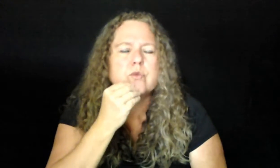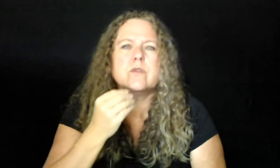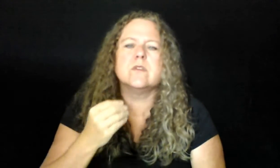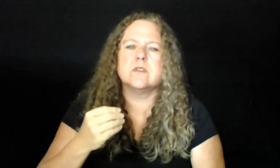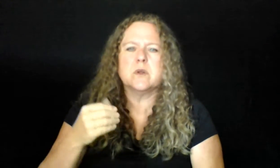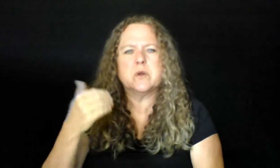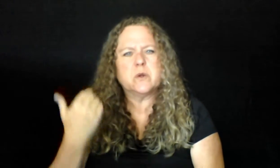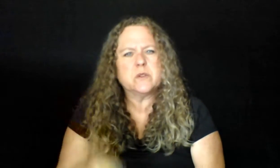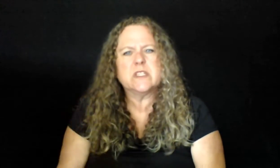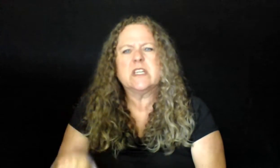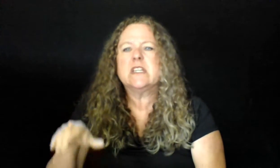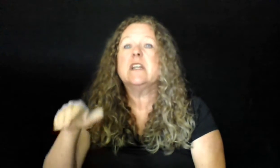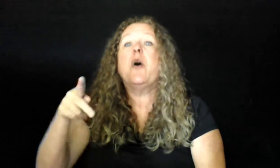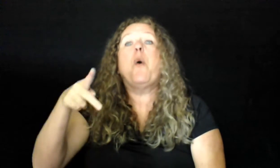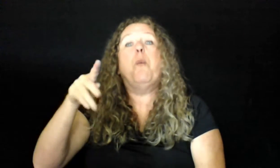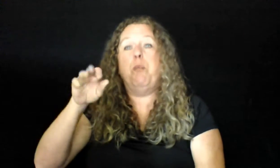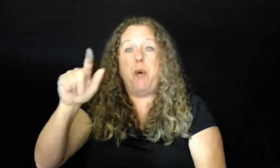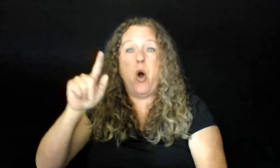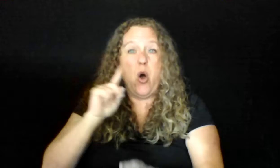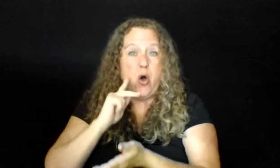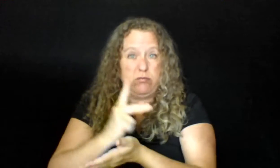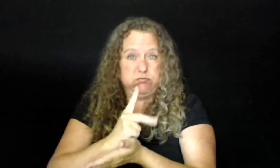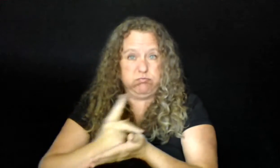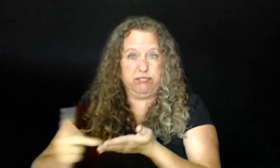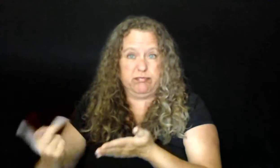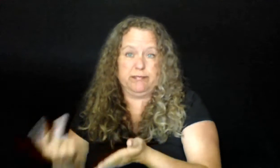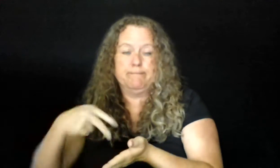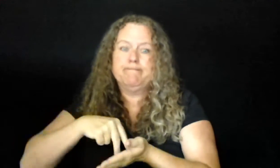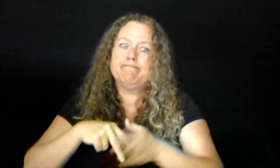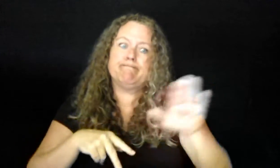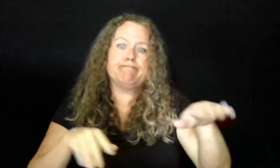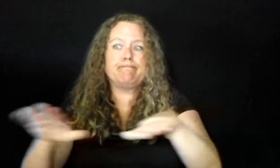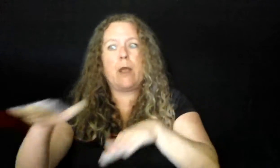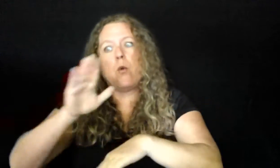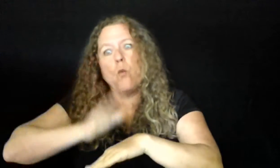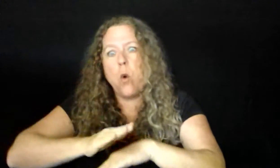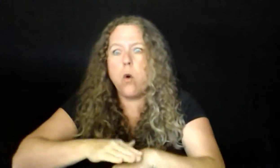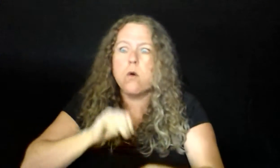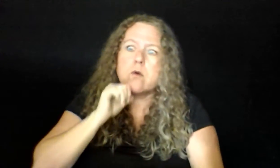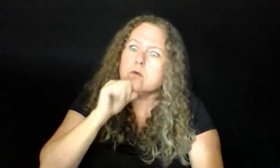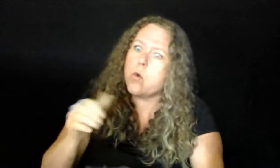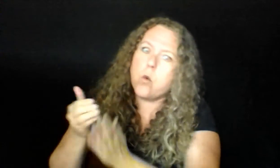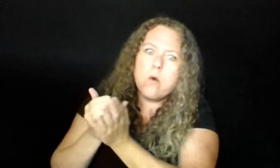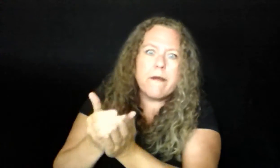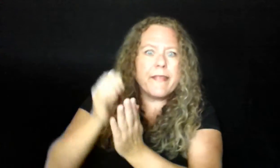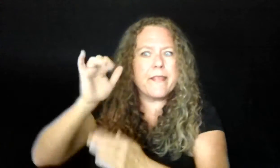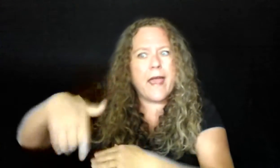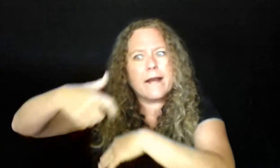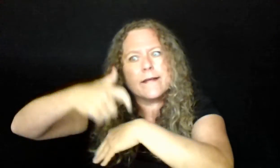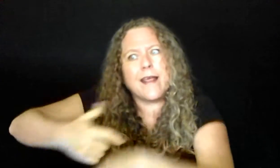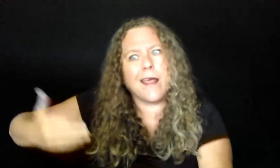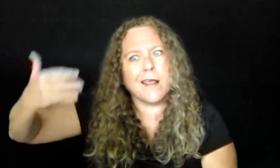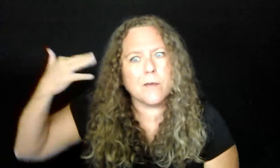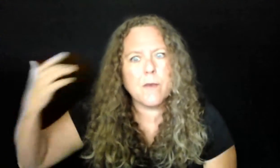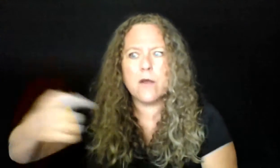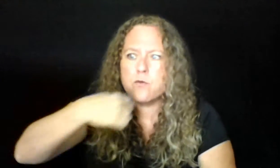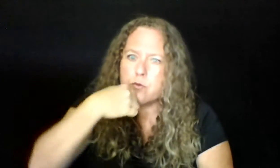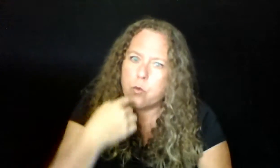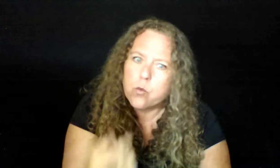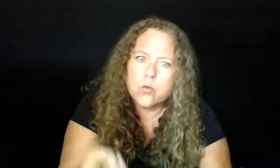you should have taken my advice not to sail from Crete. Then you would have spared yourself this damage and loss. But now I urge